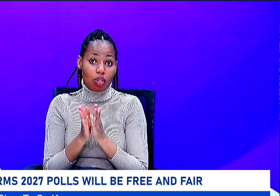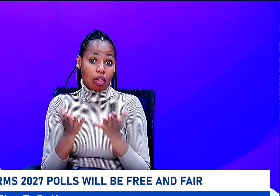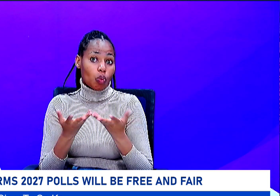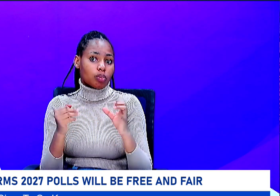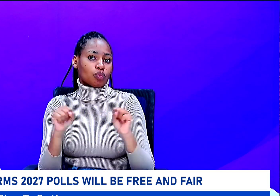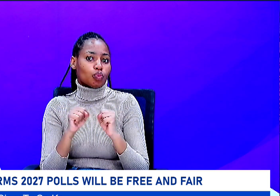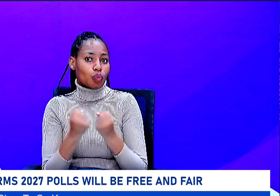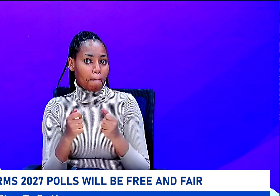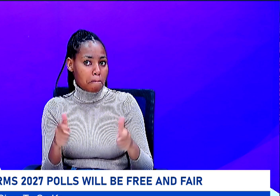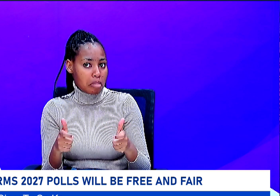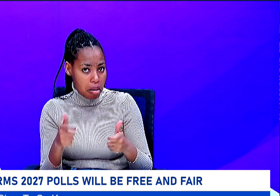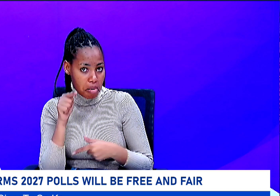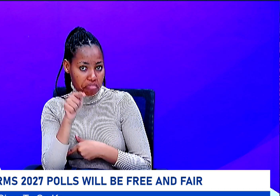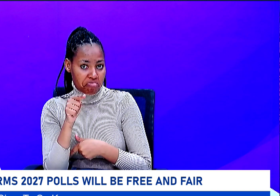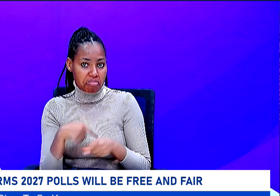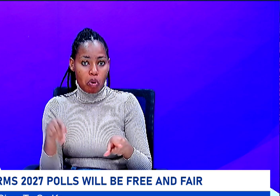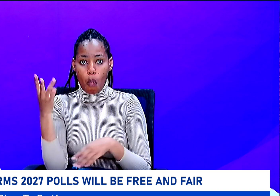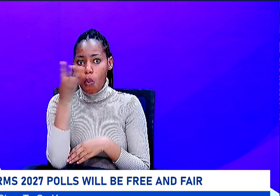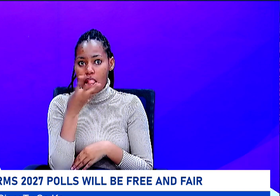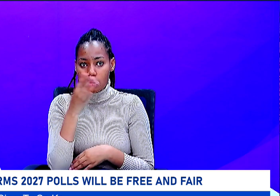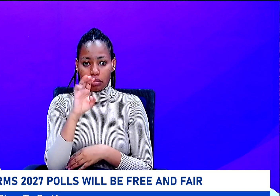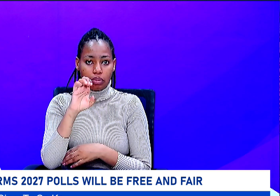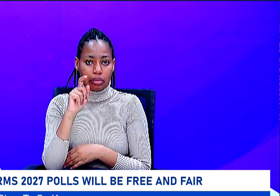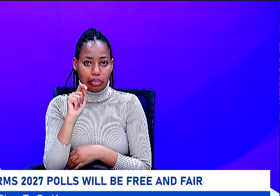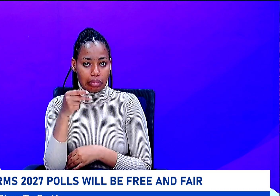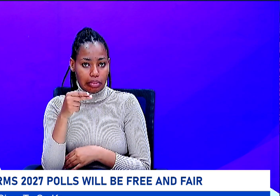Speaking during a breakfast meeting with media stakeholders on Wednesday,